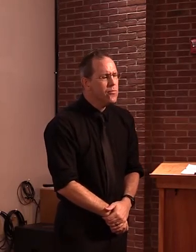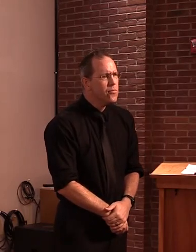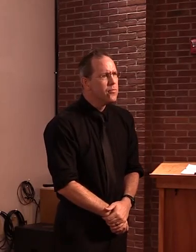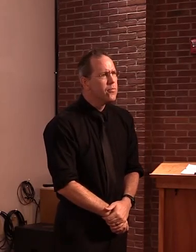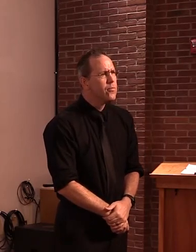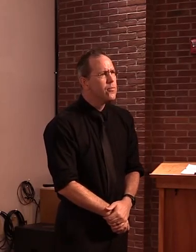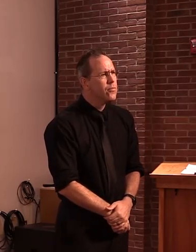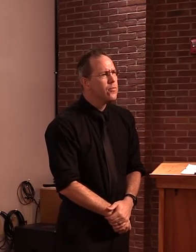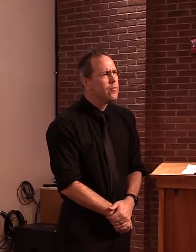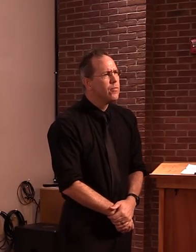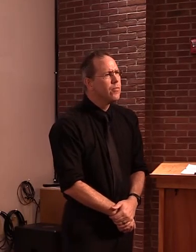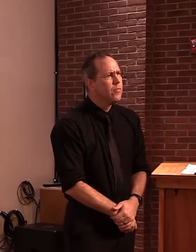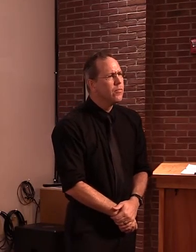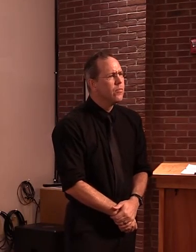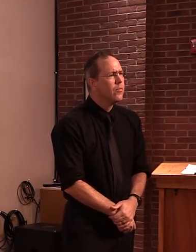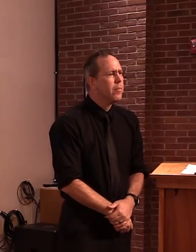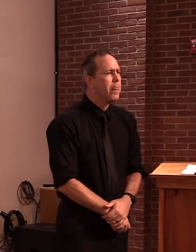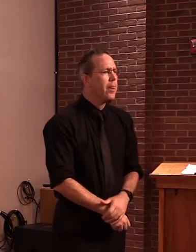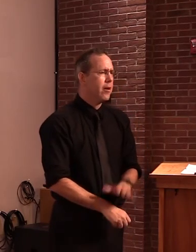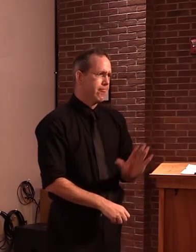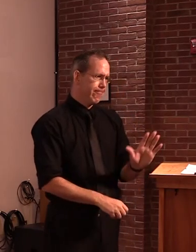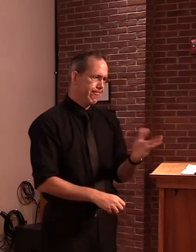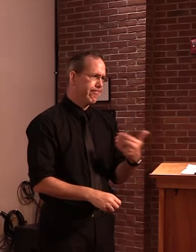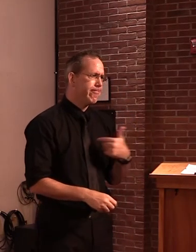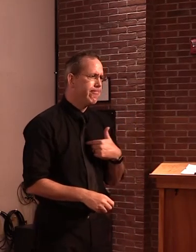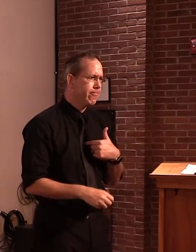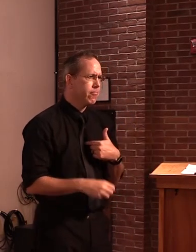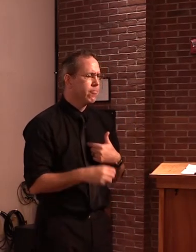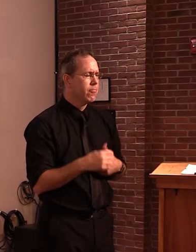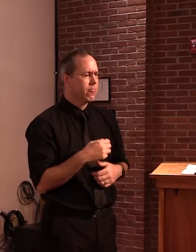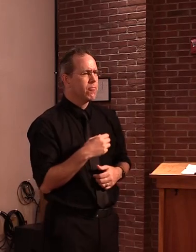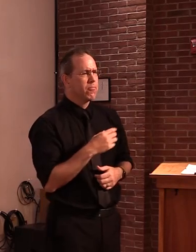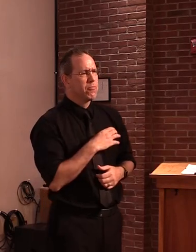Hi, Eric. I'm Mike Smith. Let me just answer that.